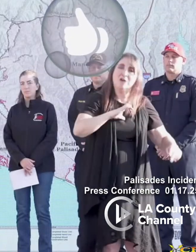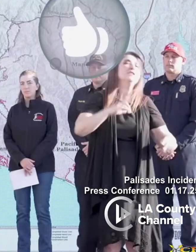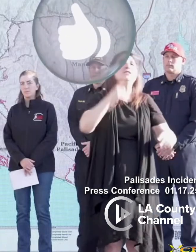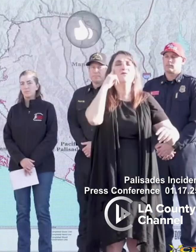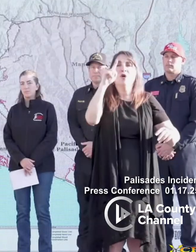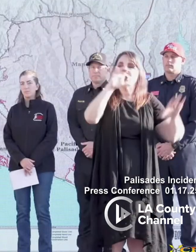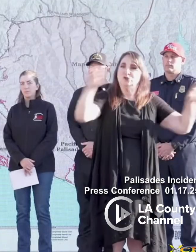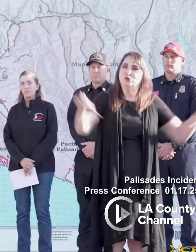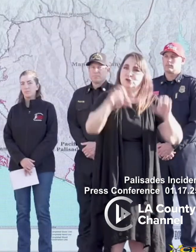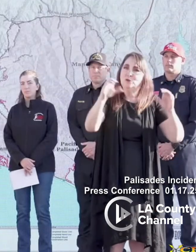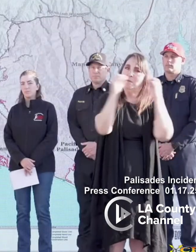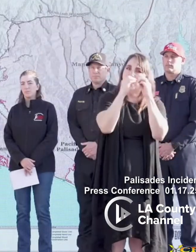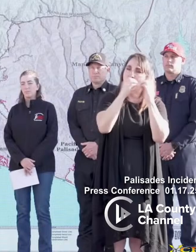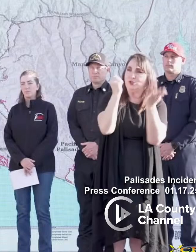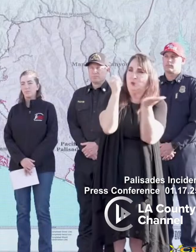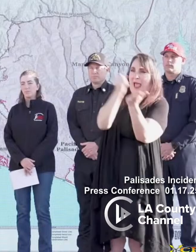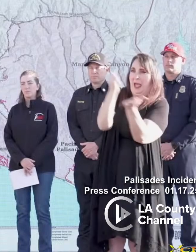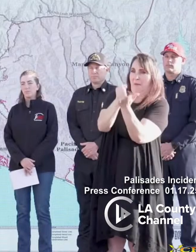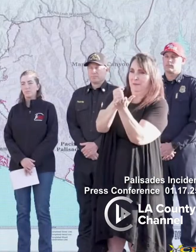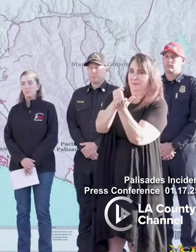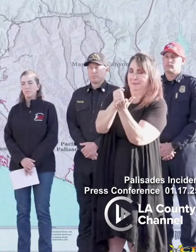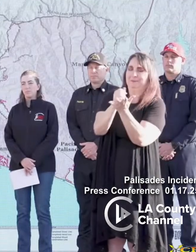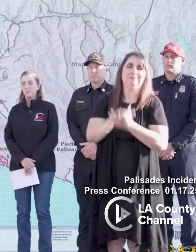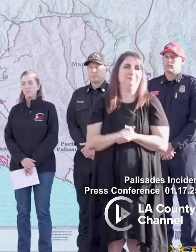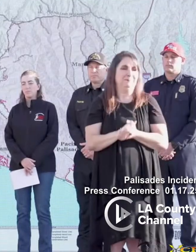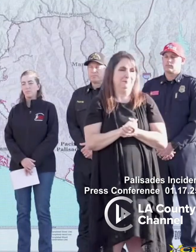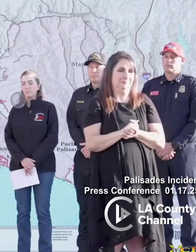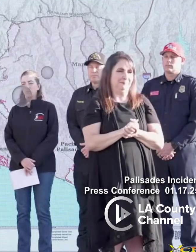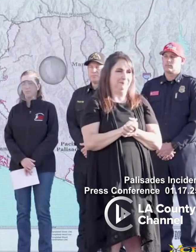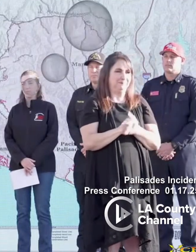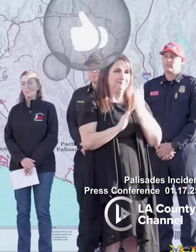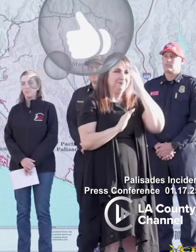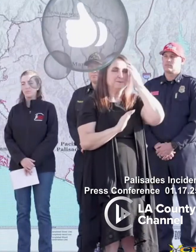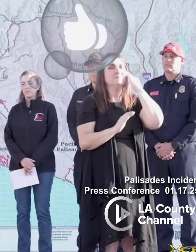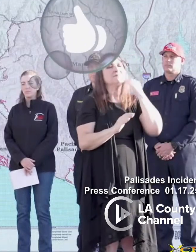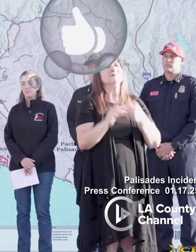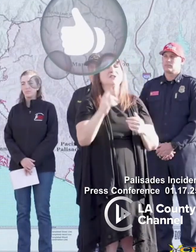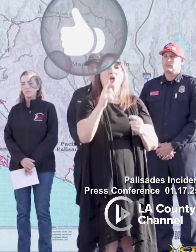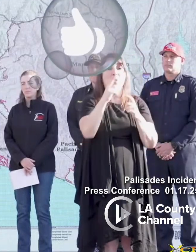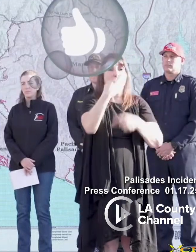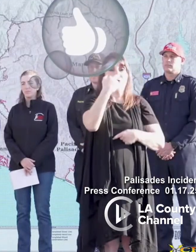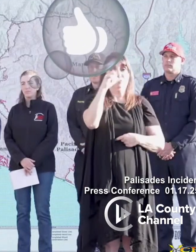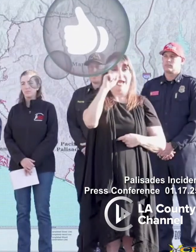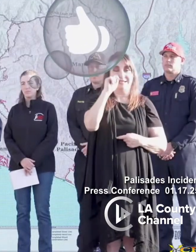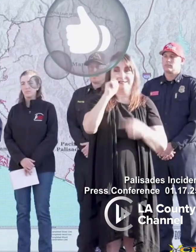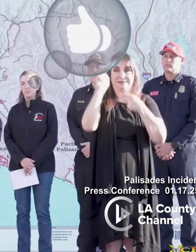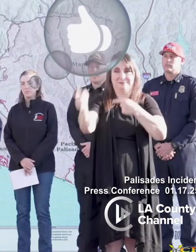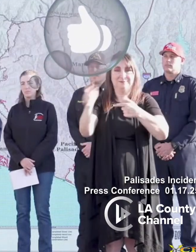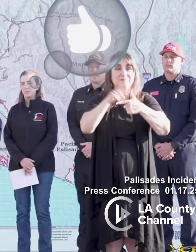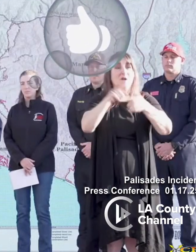In addition, to the grants, there are loans.